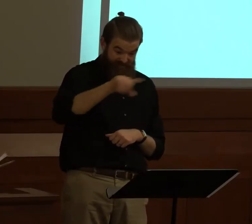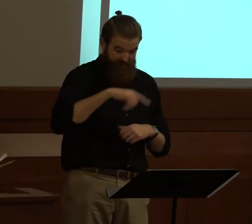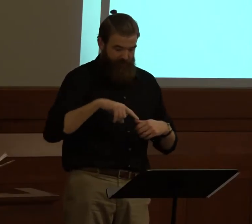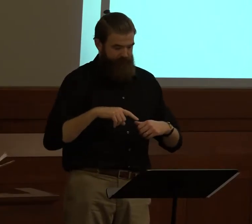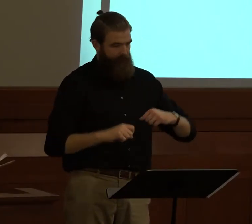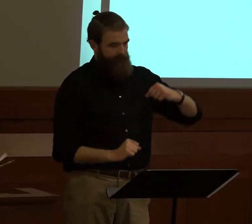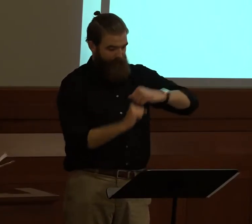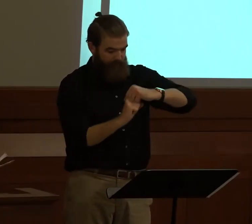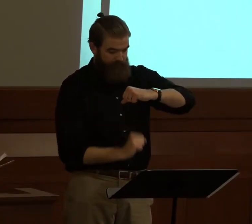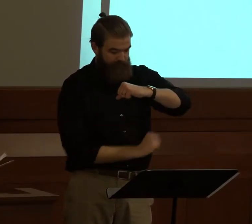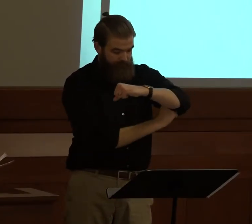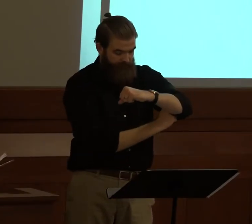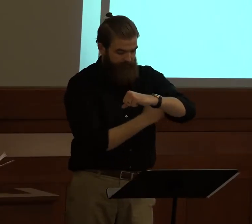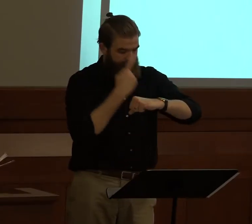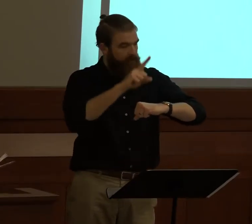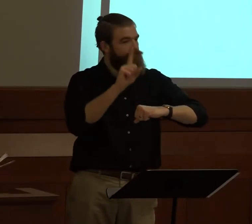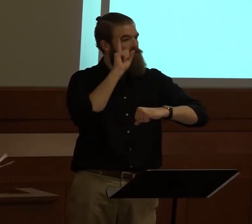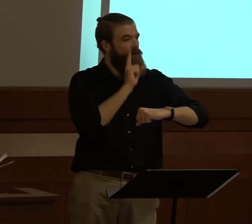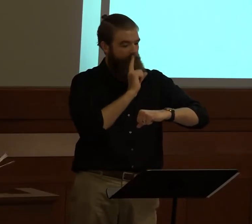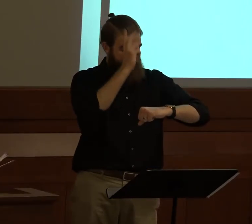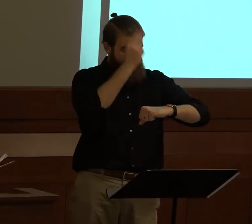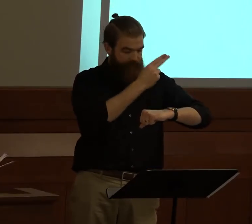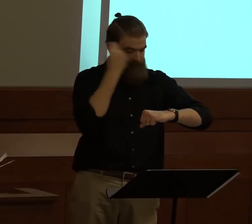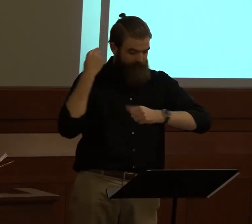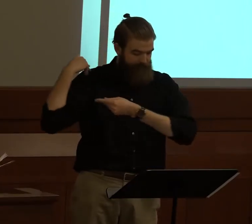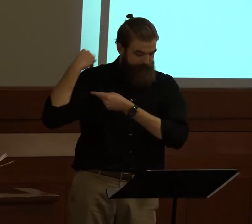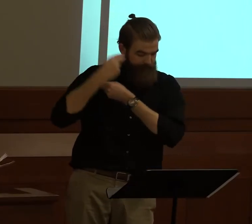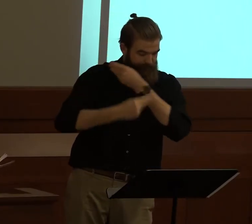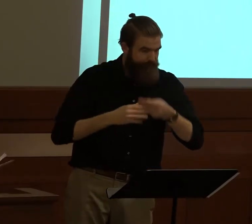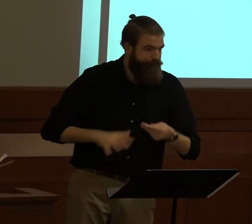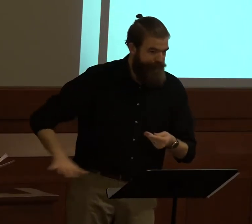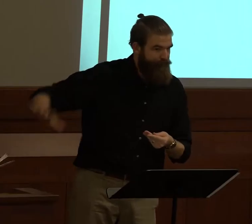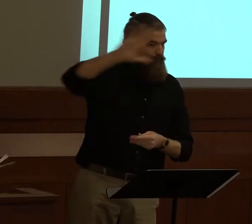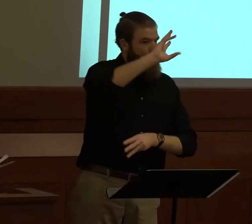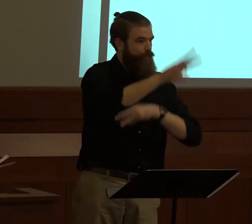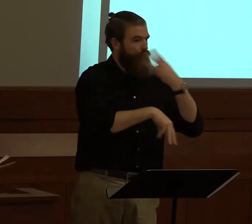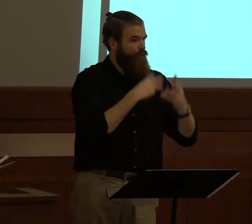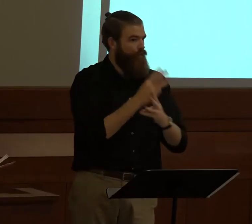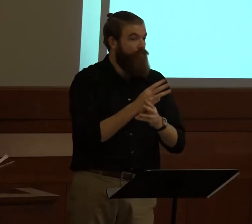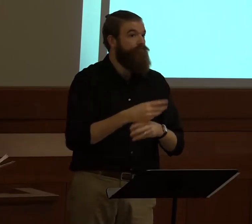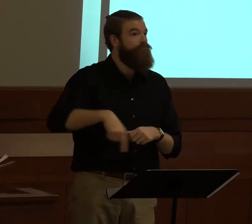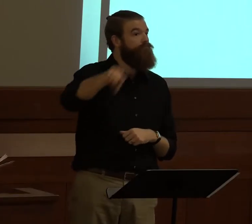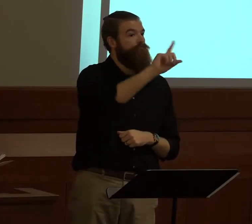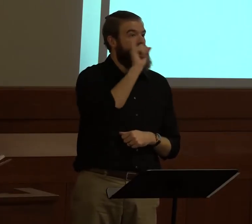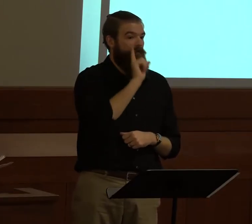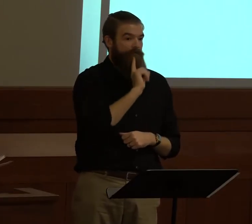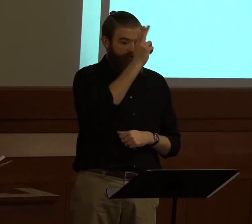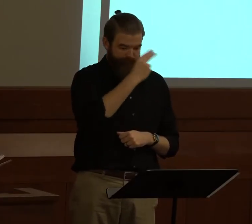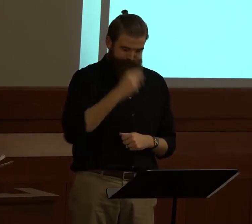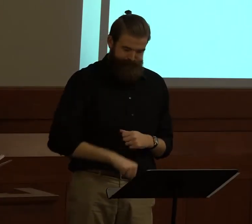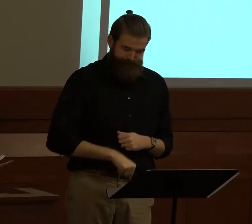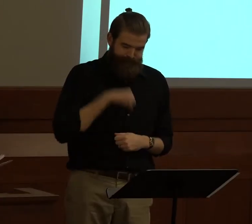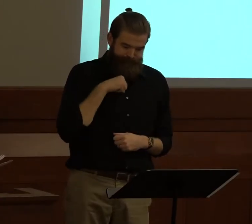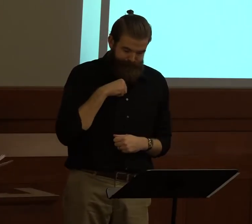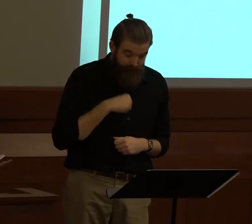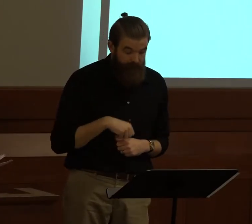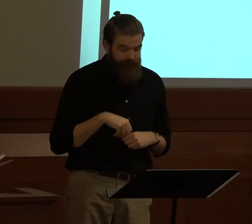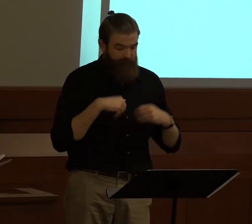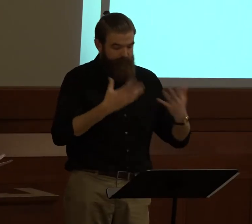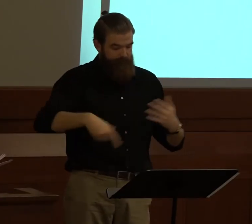in the church. The second part of the book will shift from missionaries to the deaf to more